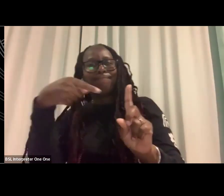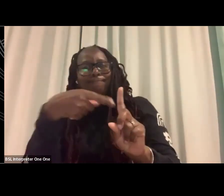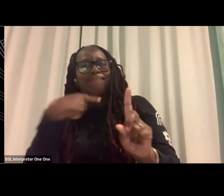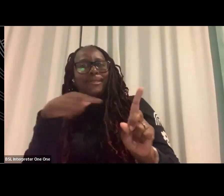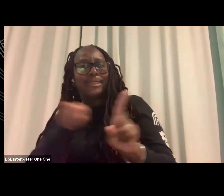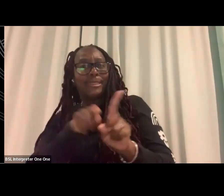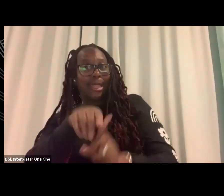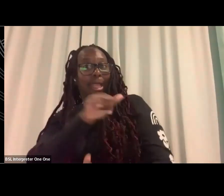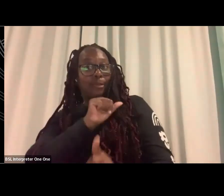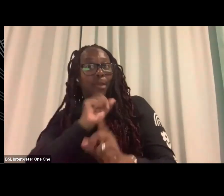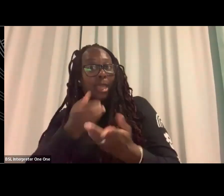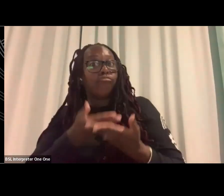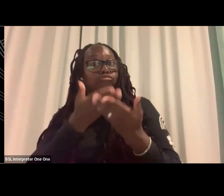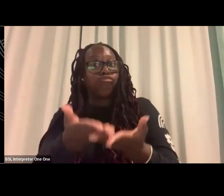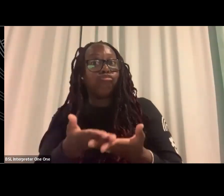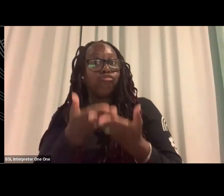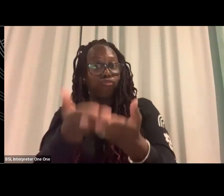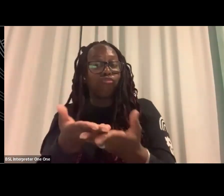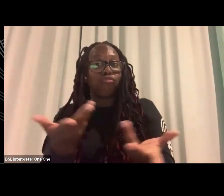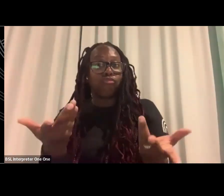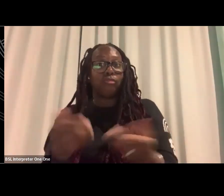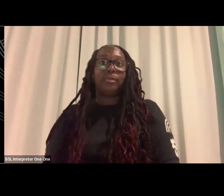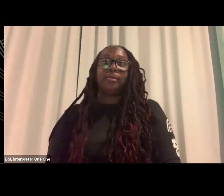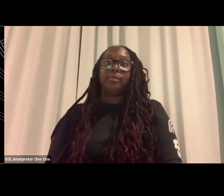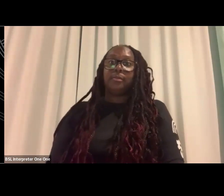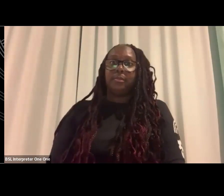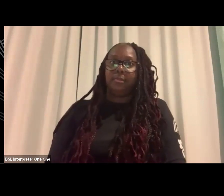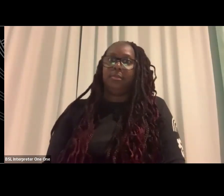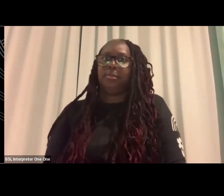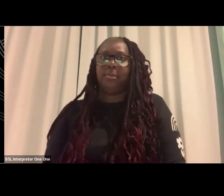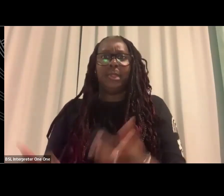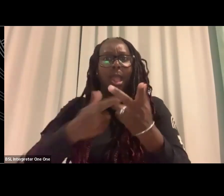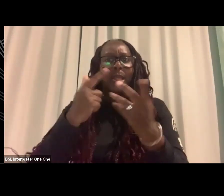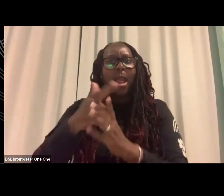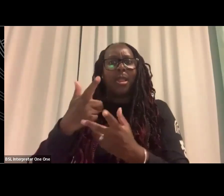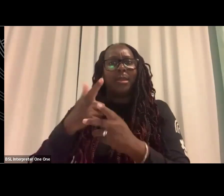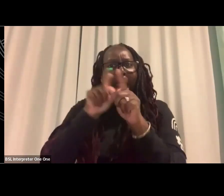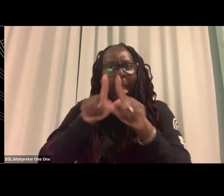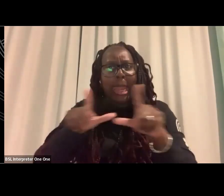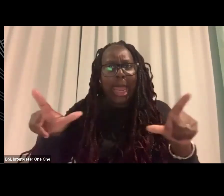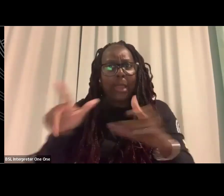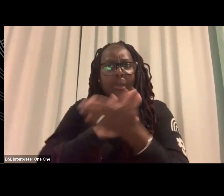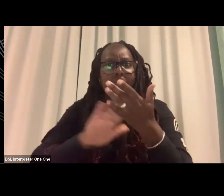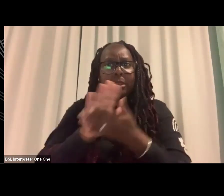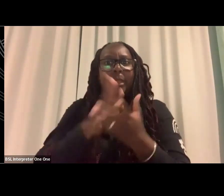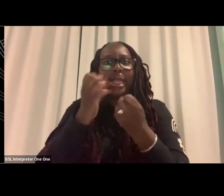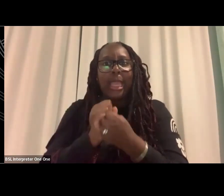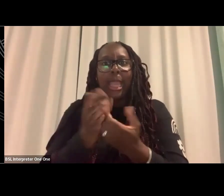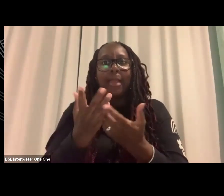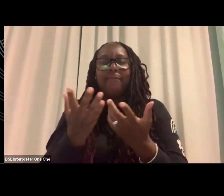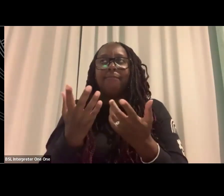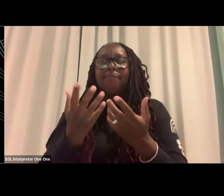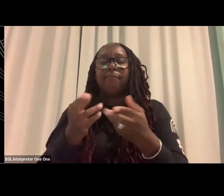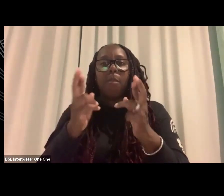expects me to contribute in some way. Mana ahanga, which is about having hope and